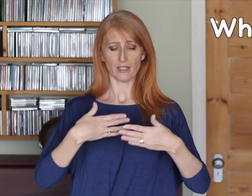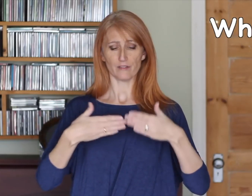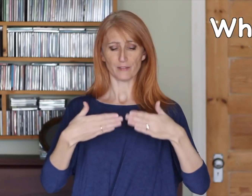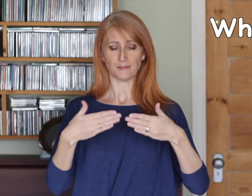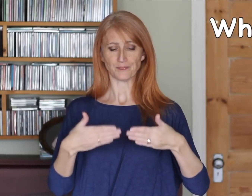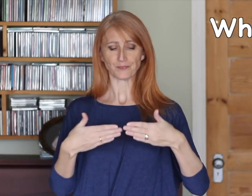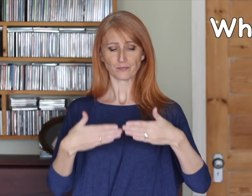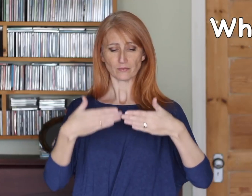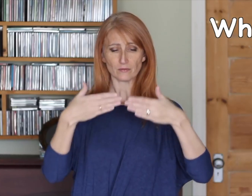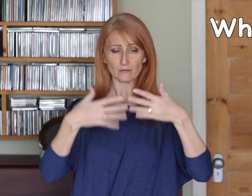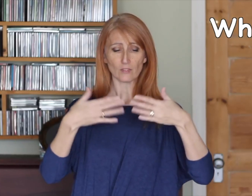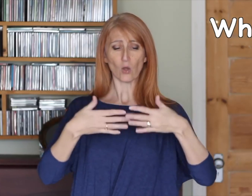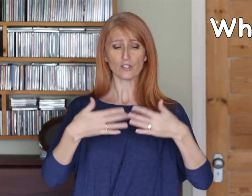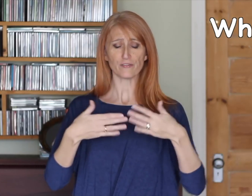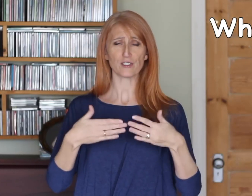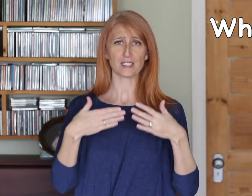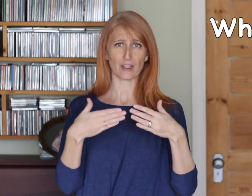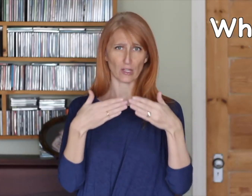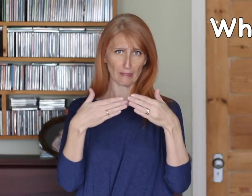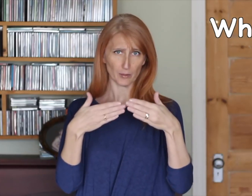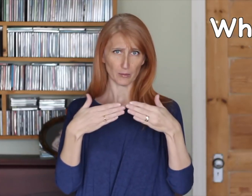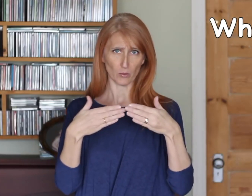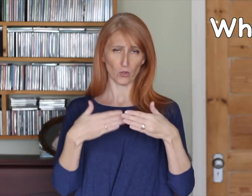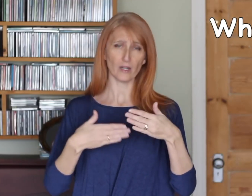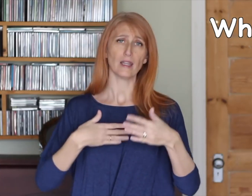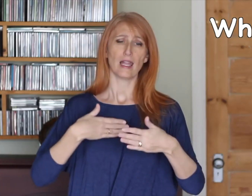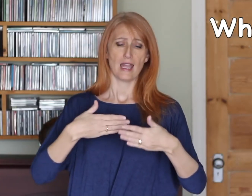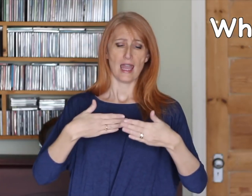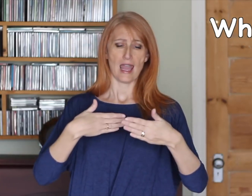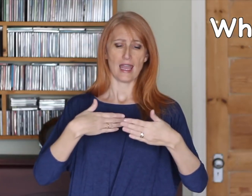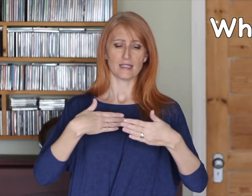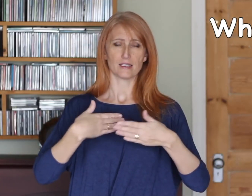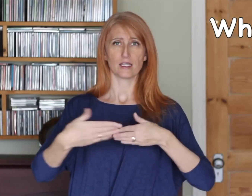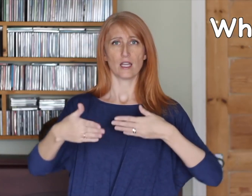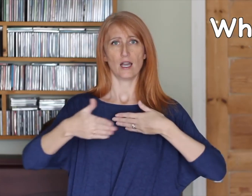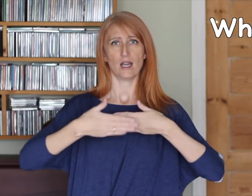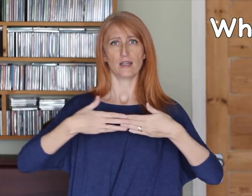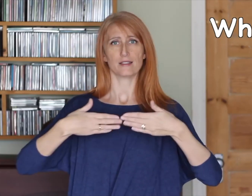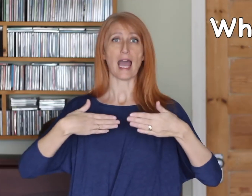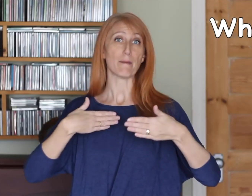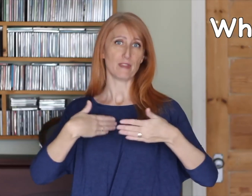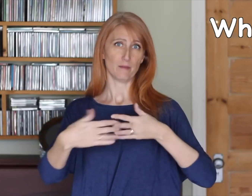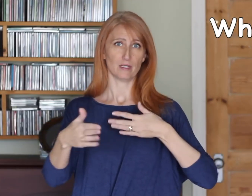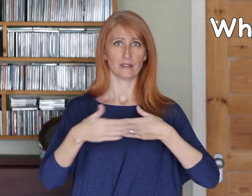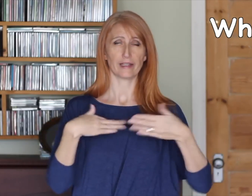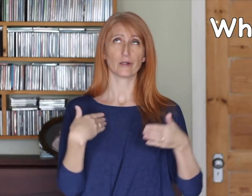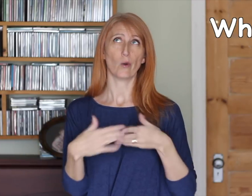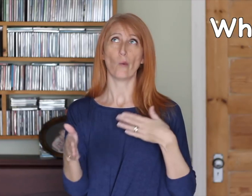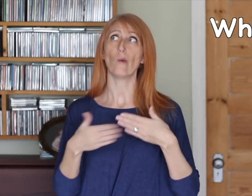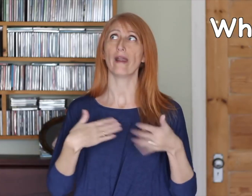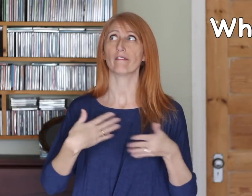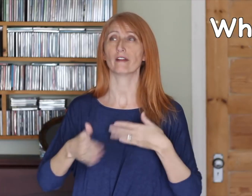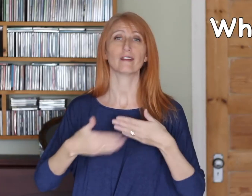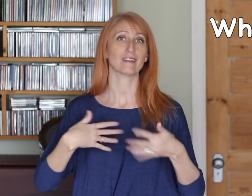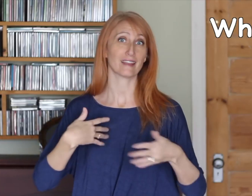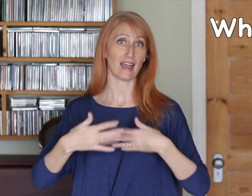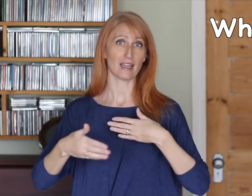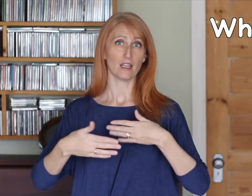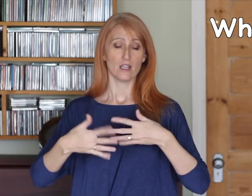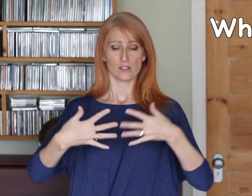of hold your fingers together a little bit more and tap them, like whatever, like that. So some